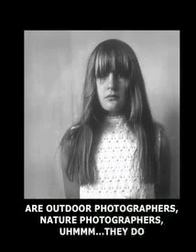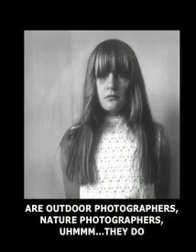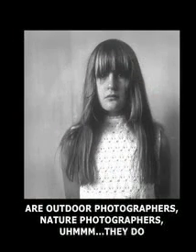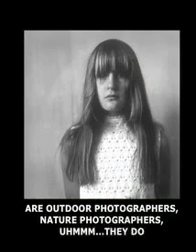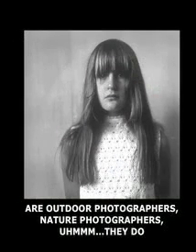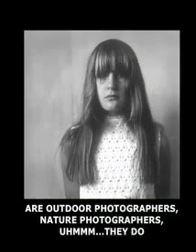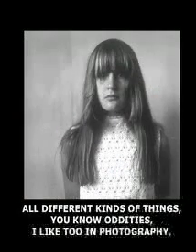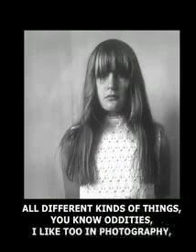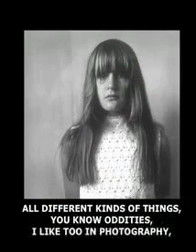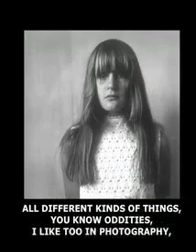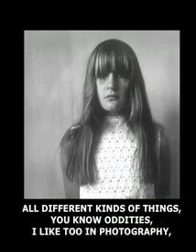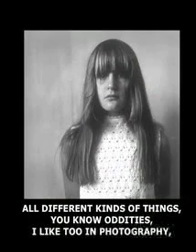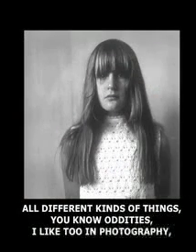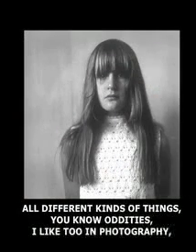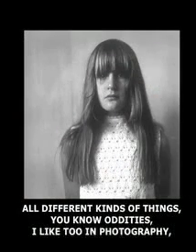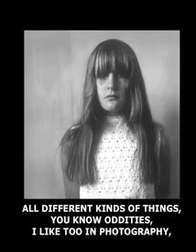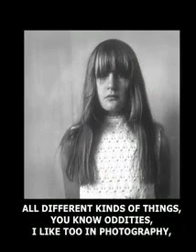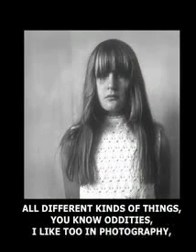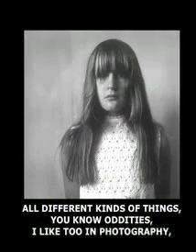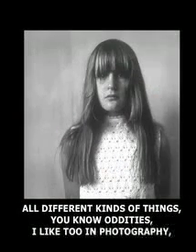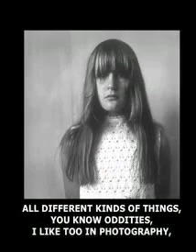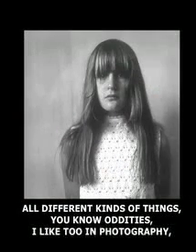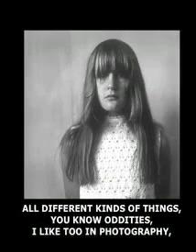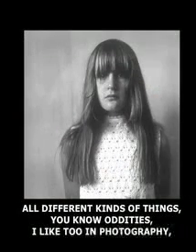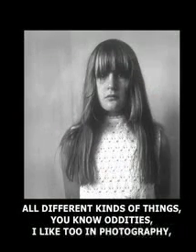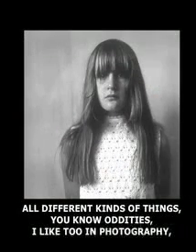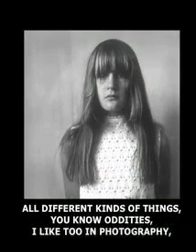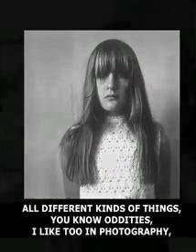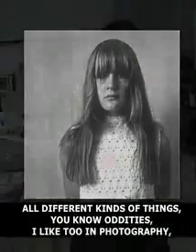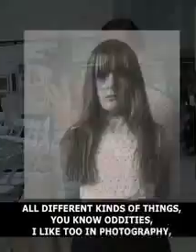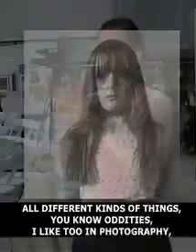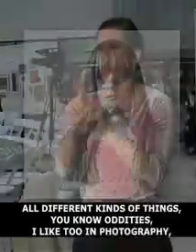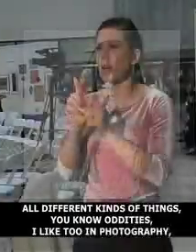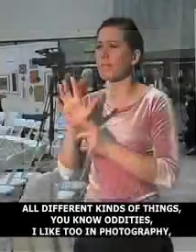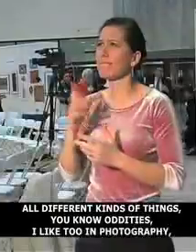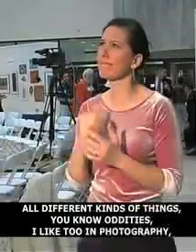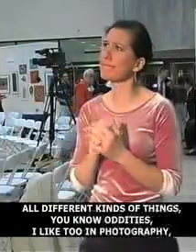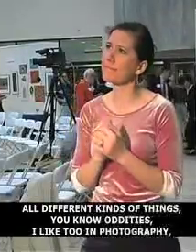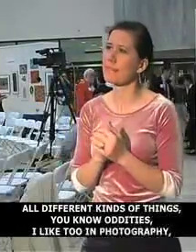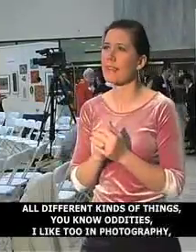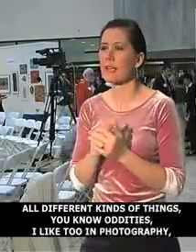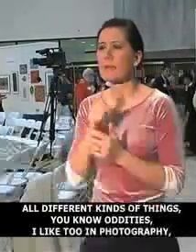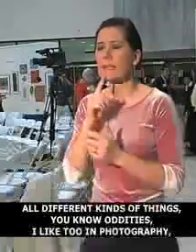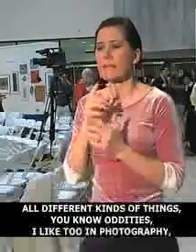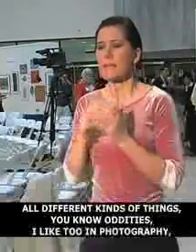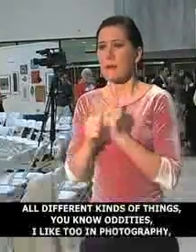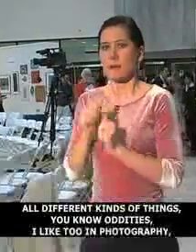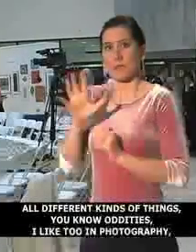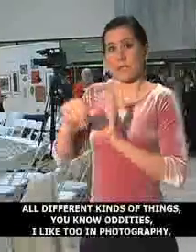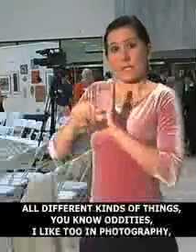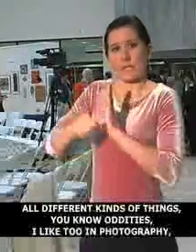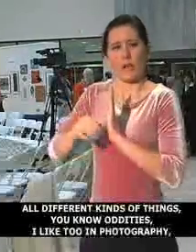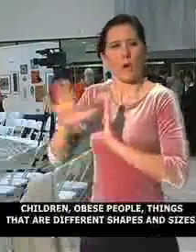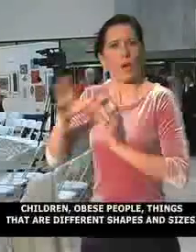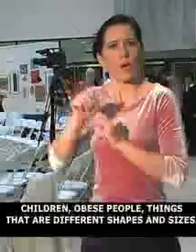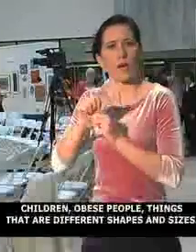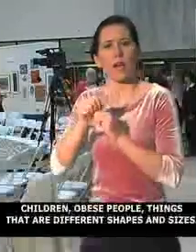They do all different kinds of things. You know, oddities I like too in photography. Children,